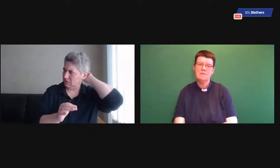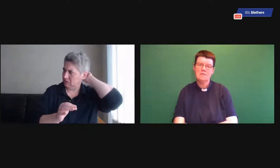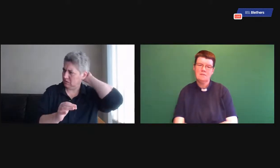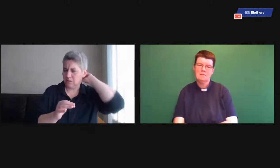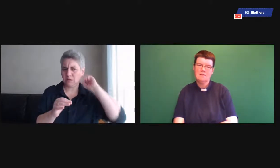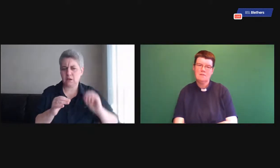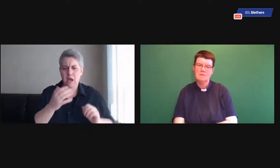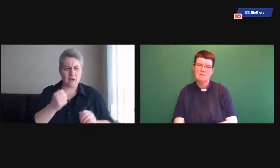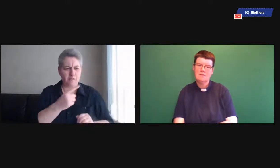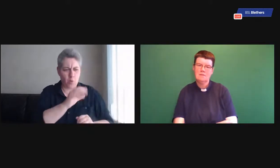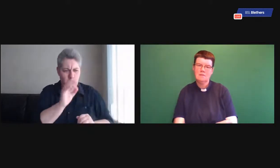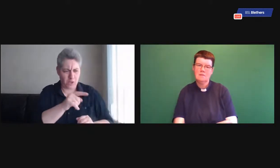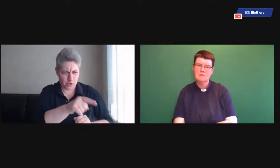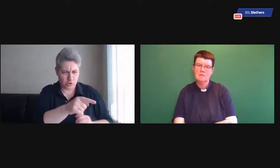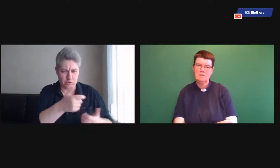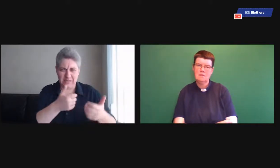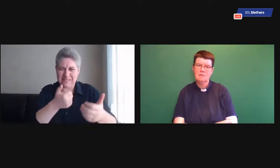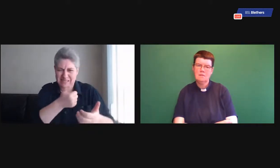happened.